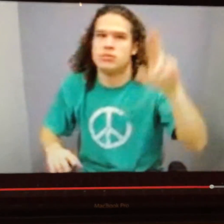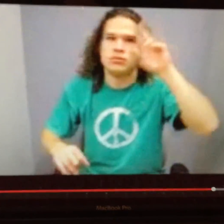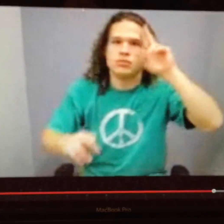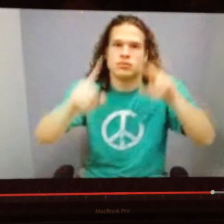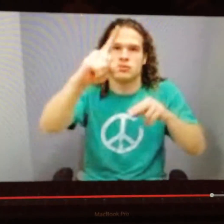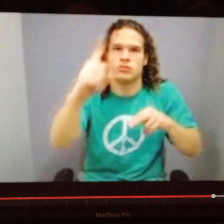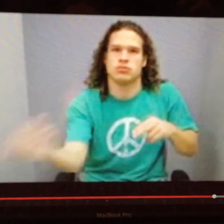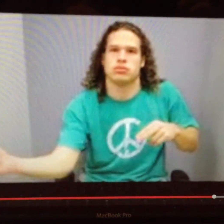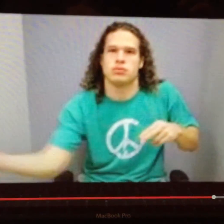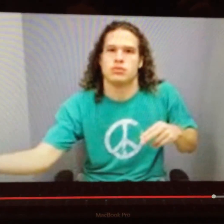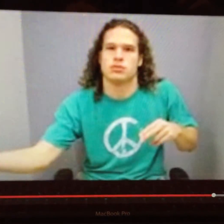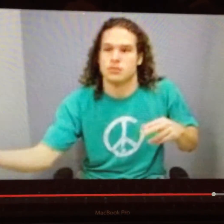Boom!